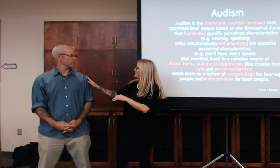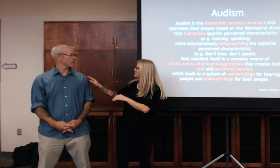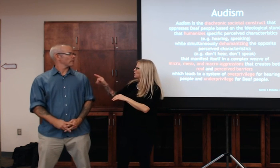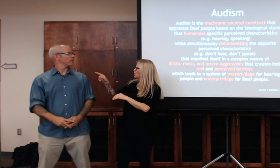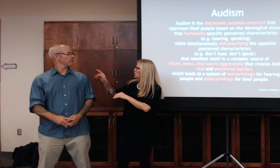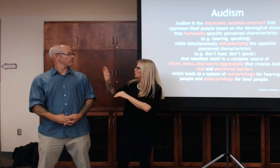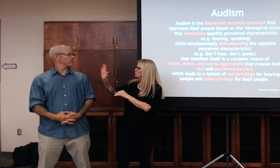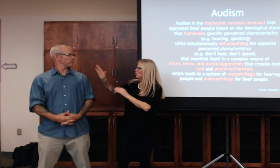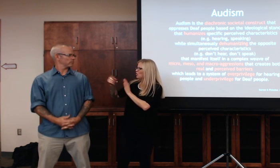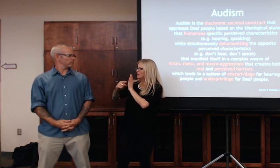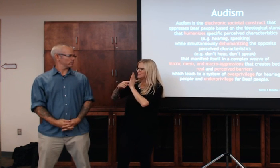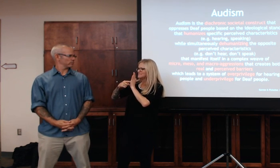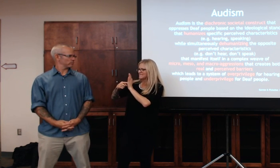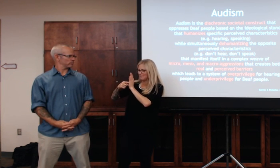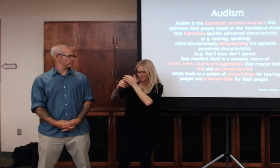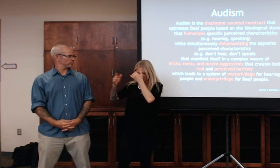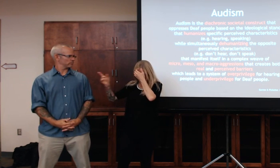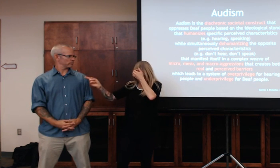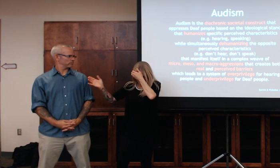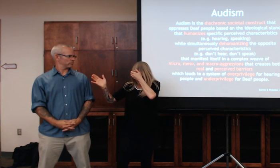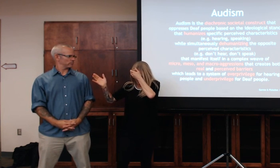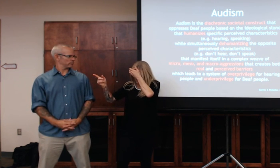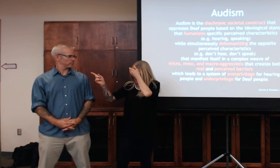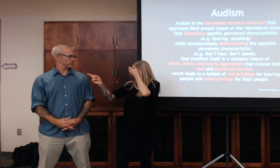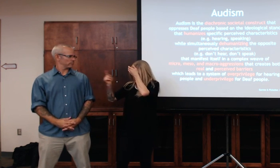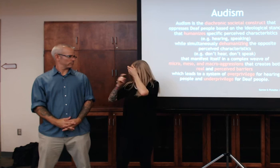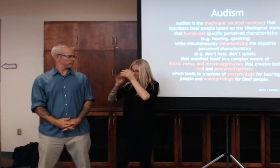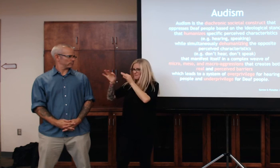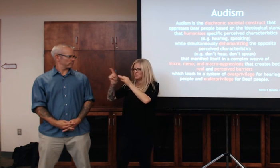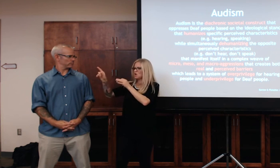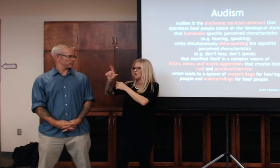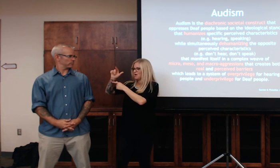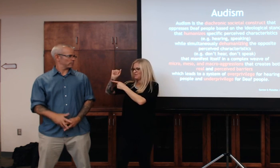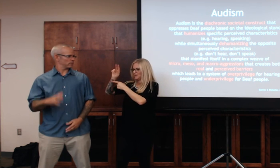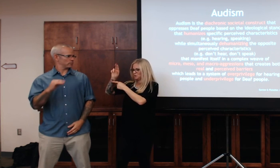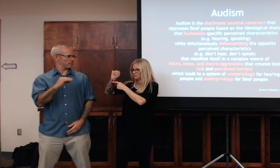Now, your example, was it that you just said, the LAUSD?